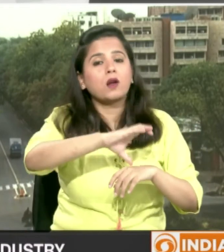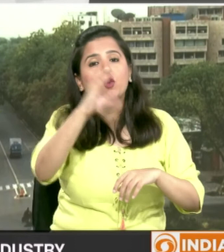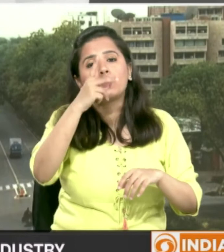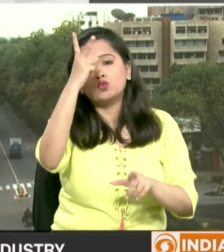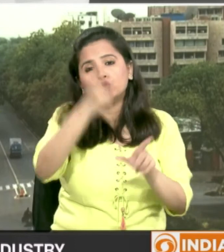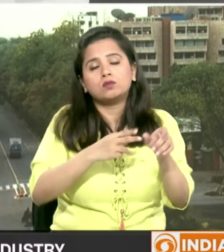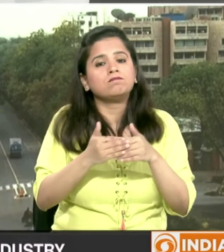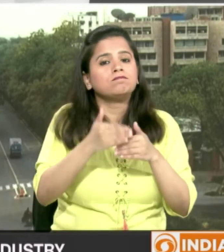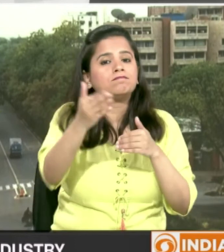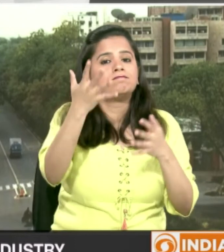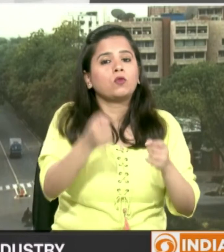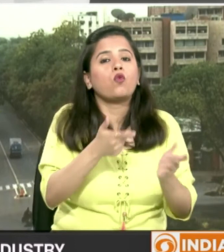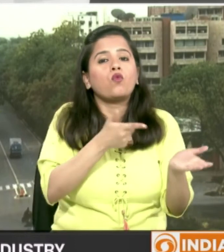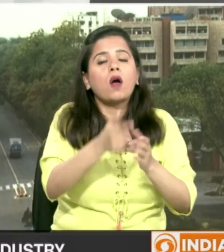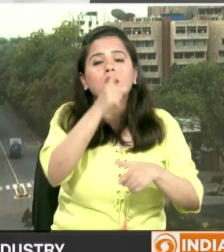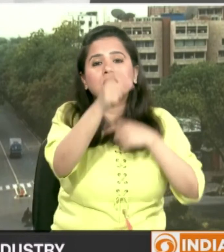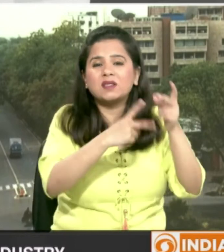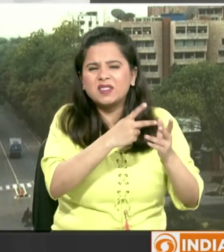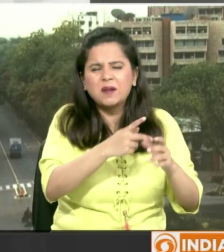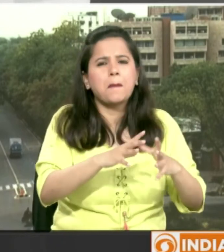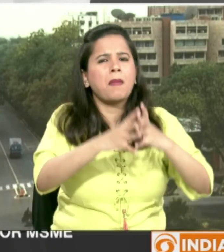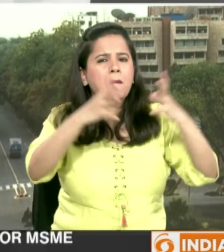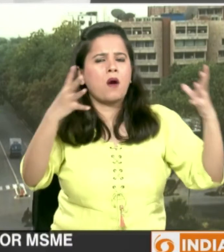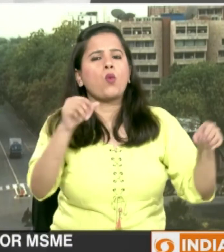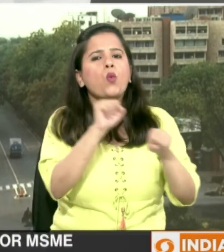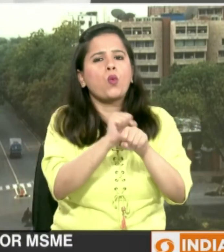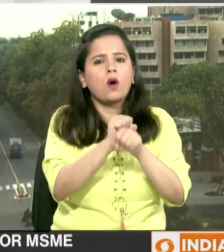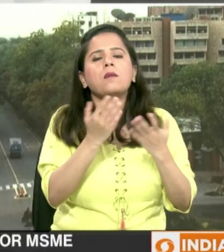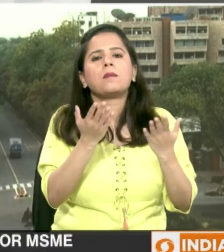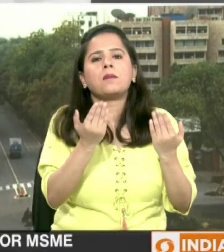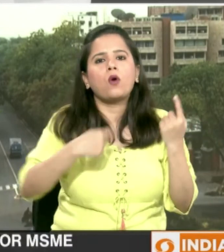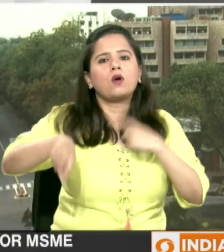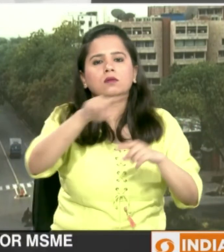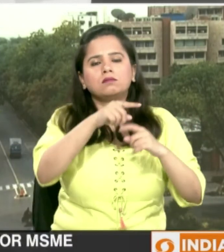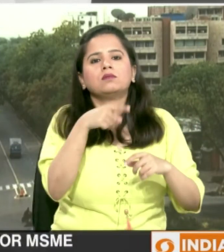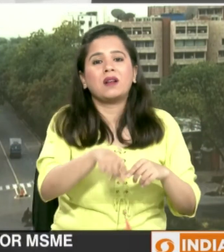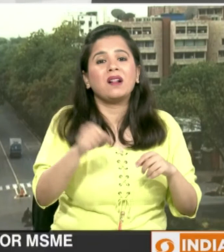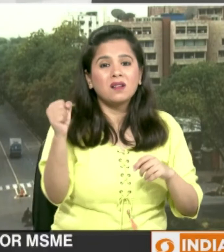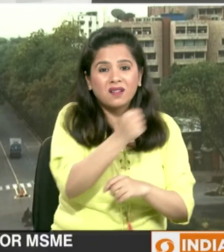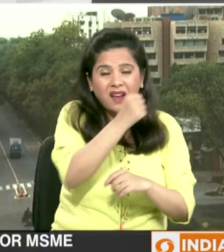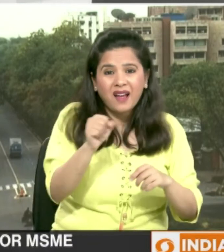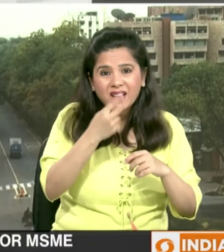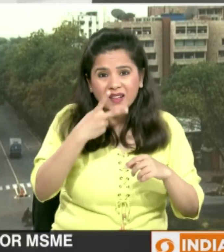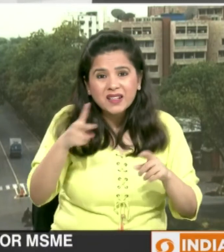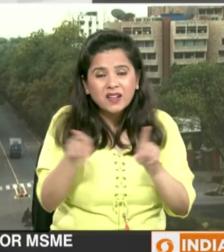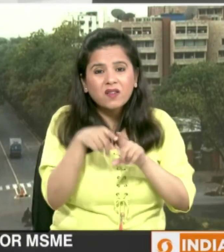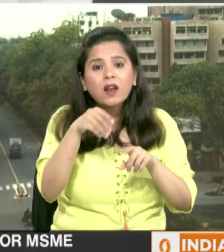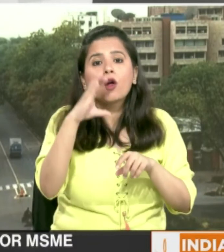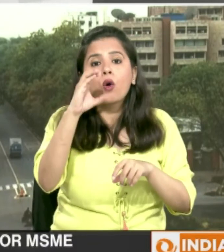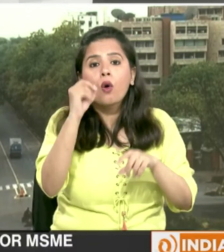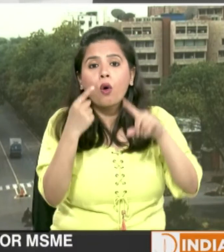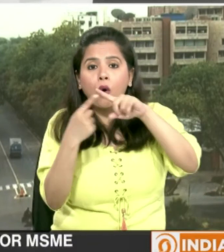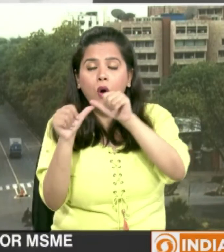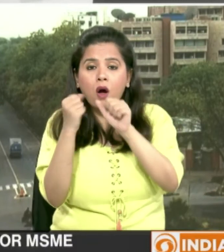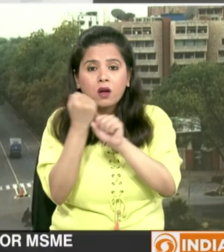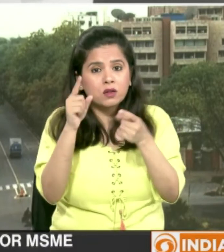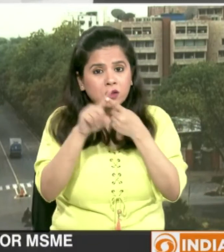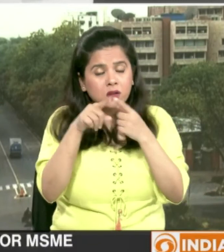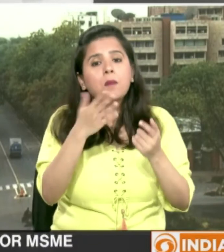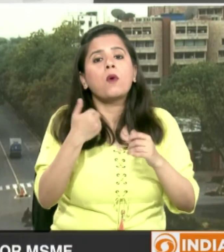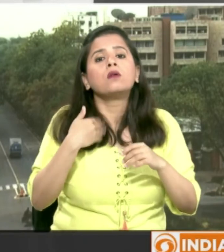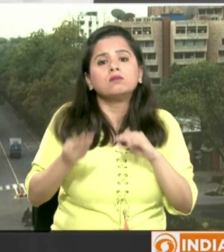years. So this is only, it can be helpful for all these khadi industries. At the same time, we will increase